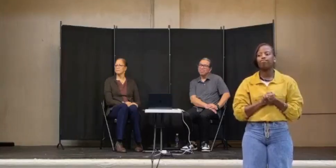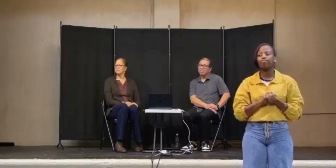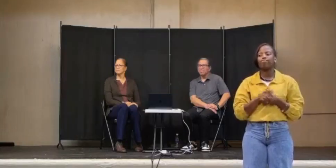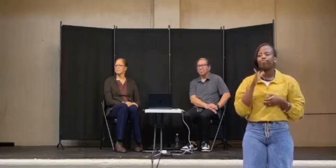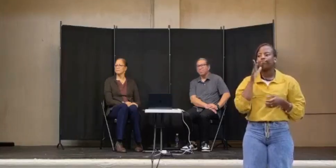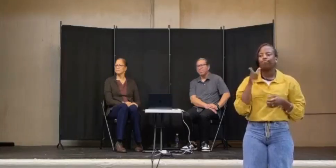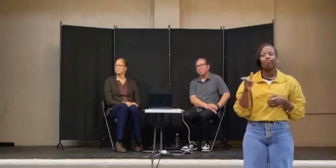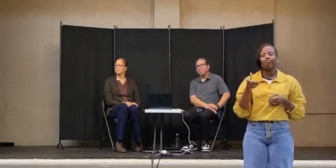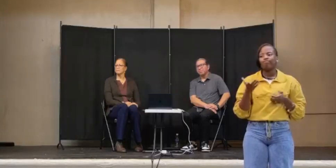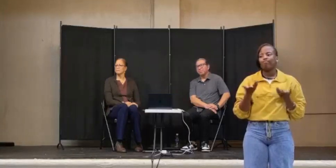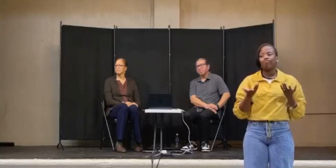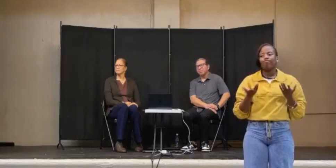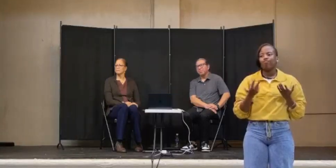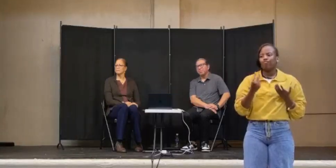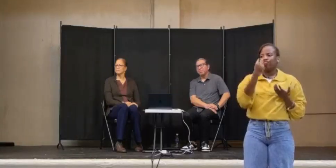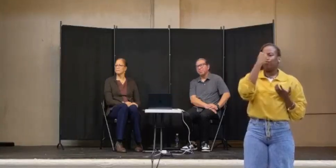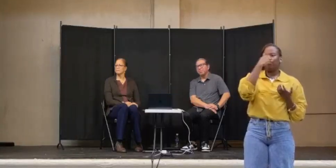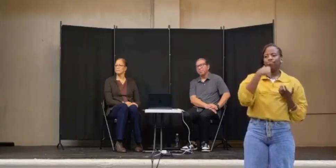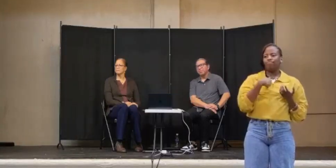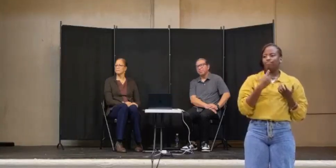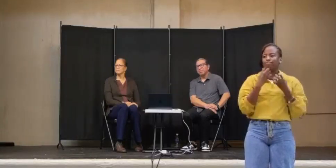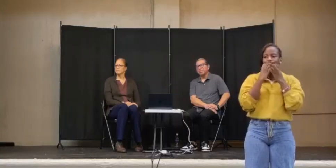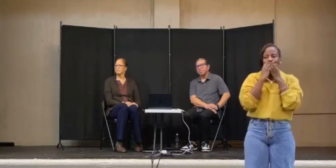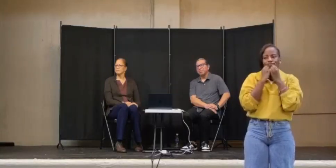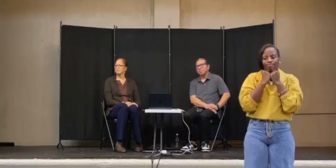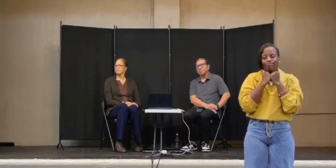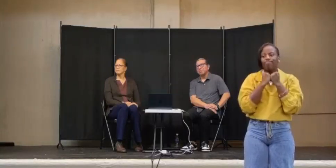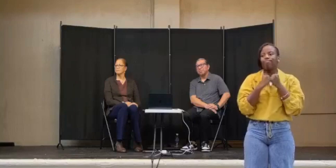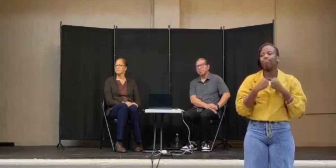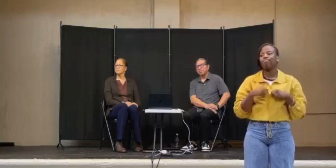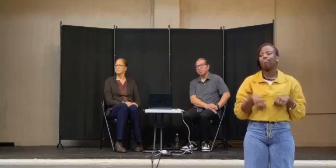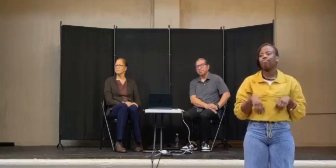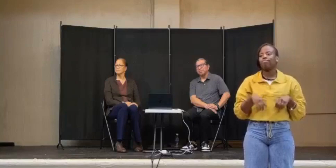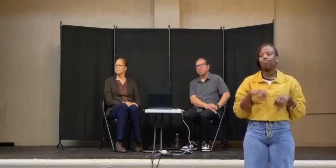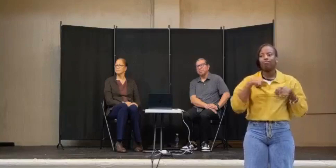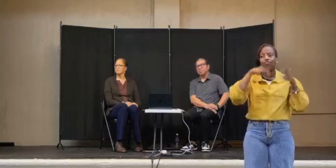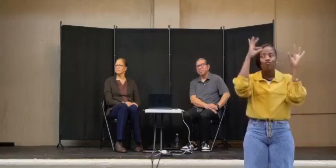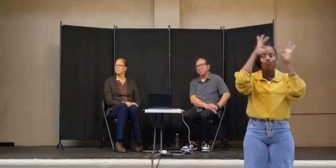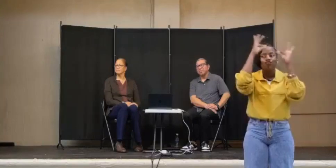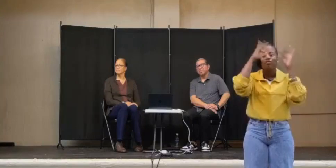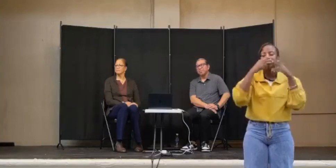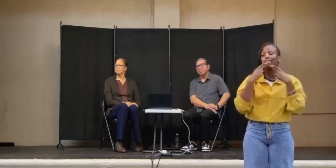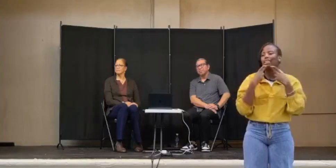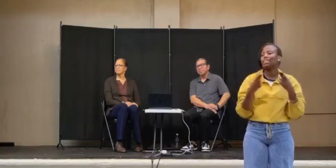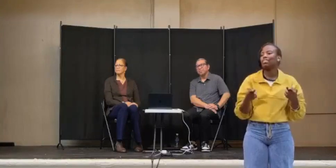here to the States. And my mom really cared about me.